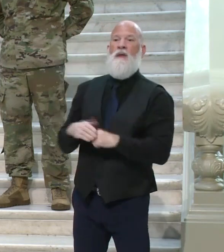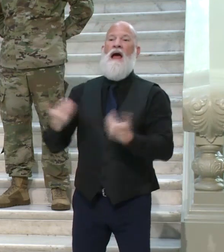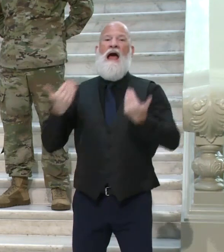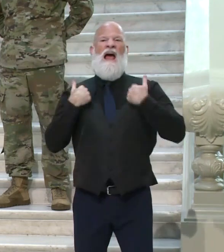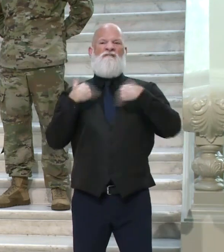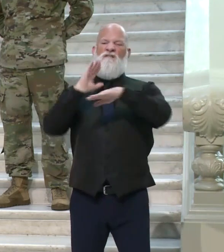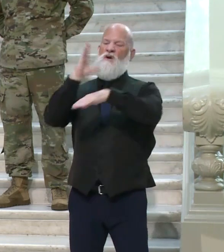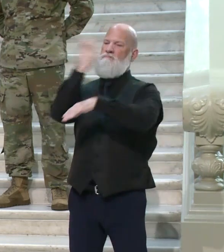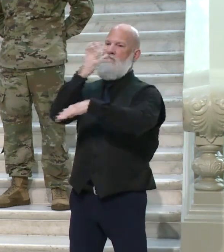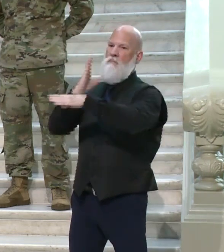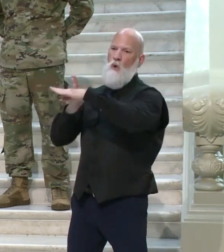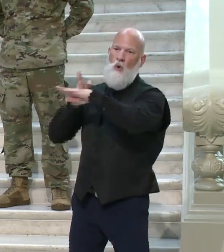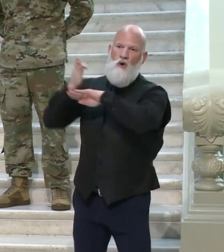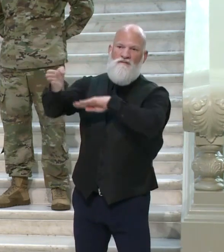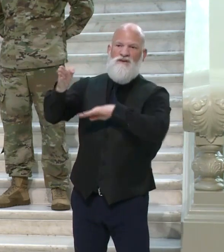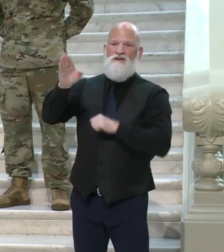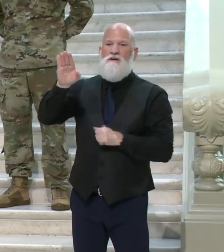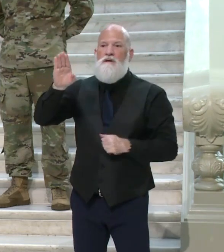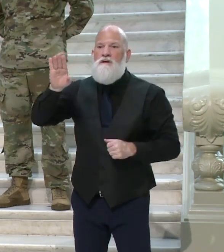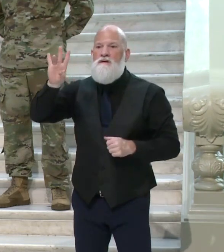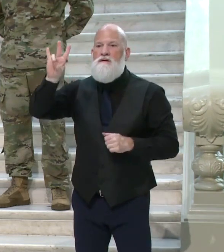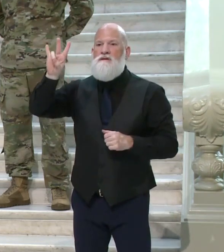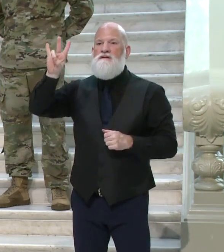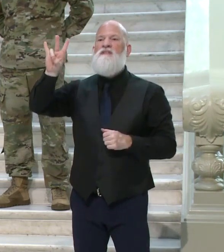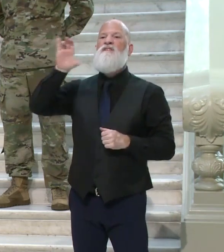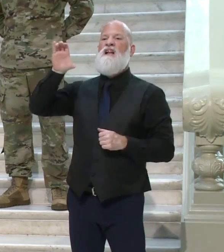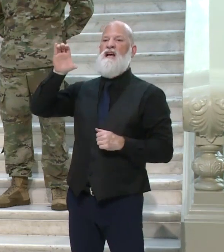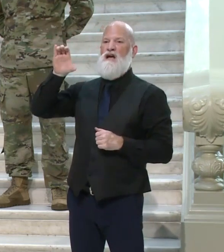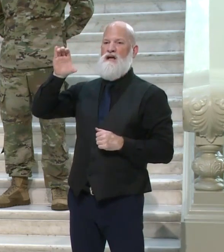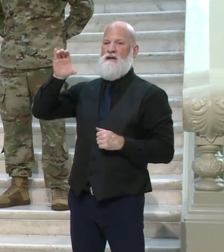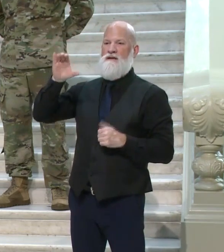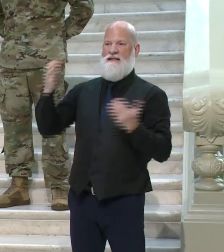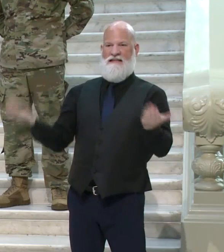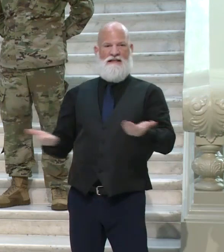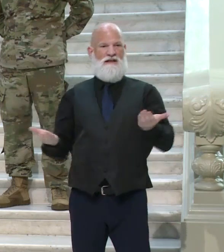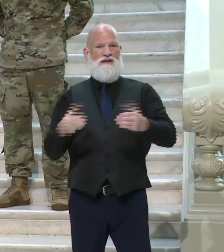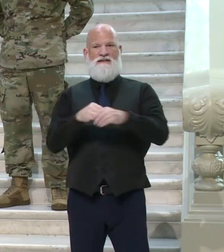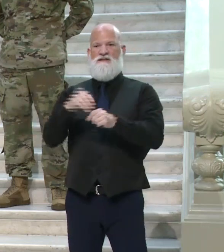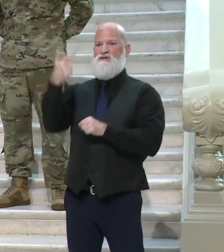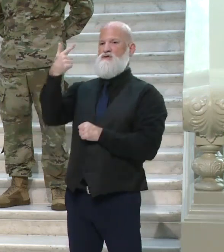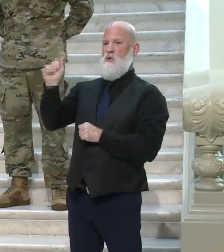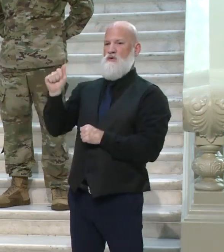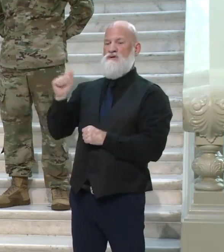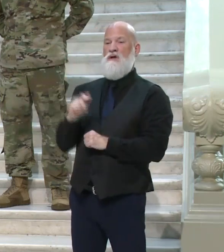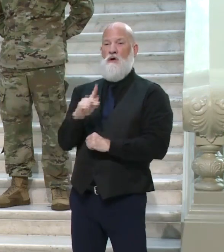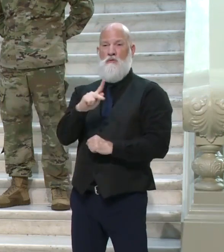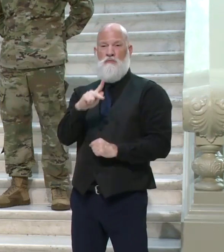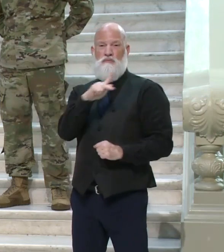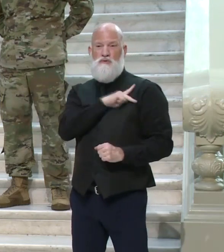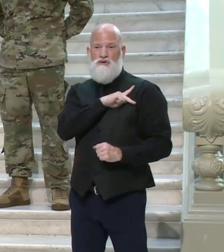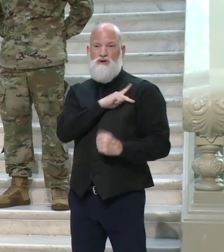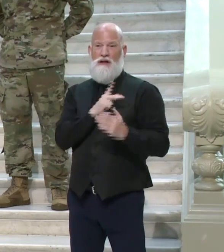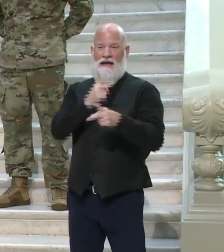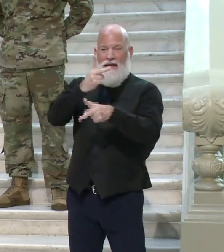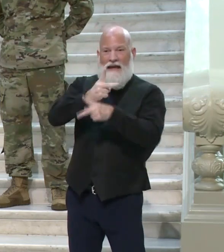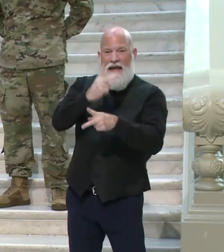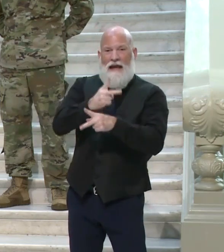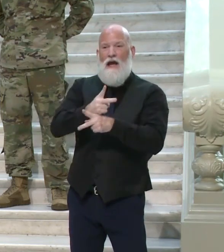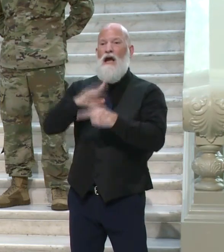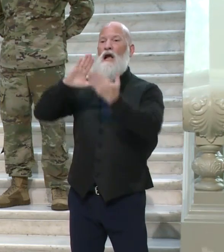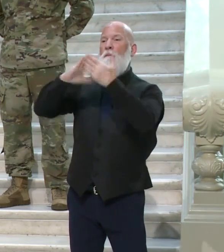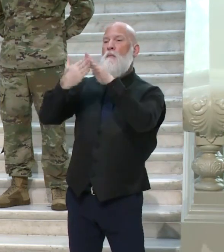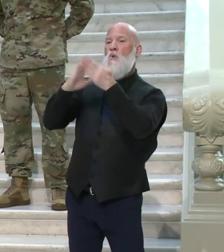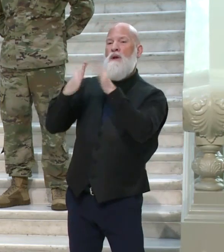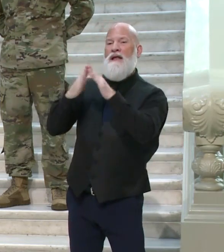including nursing homes, assisted living facilities, personal care homes, community living arrangements, hospice,